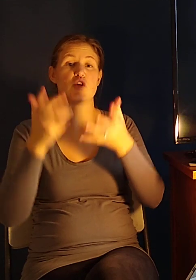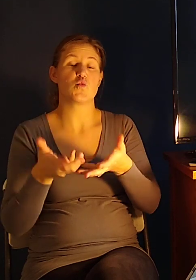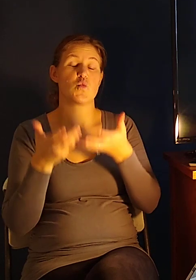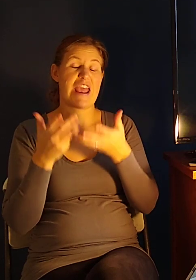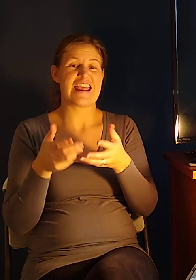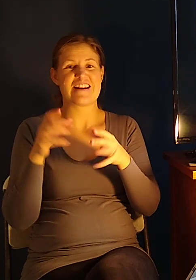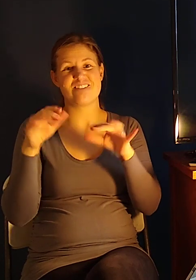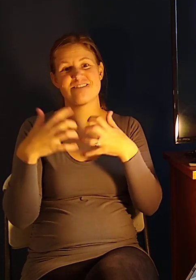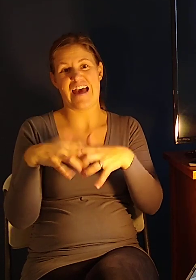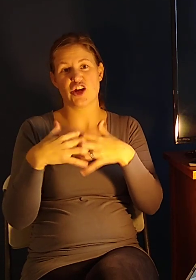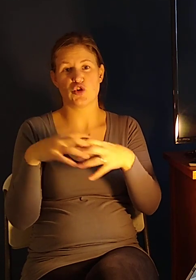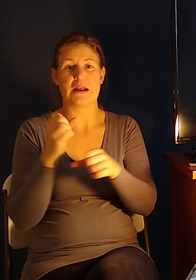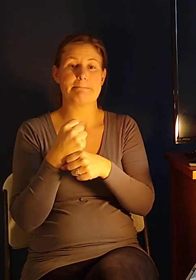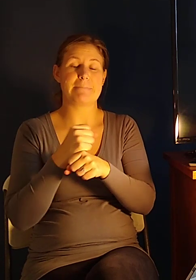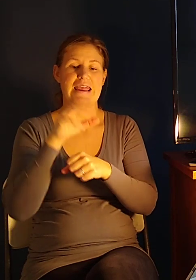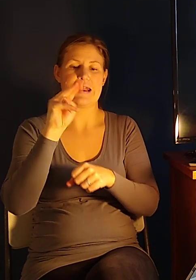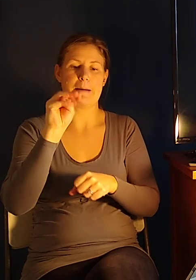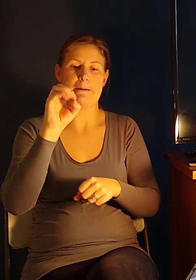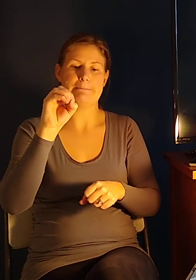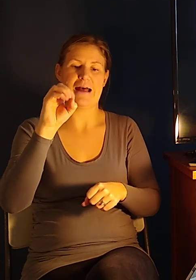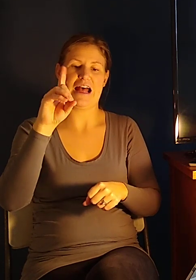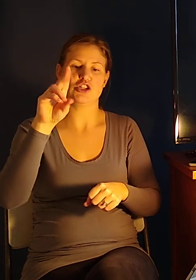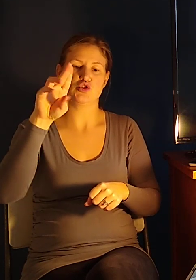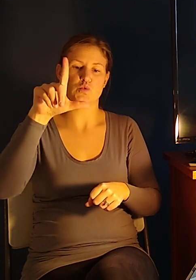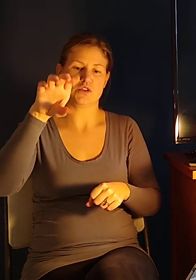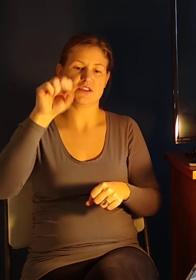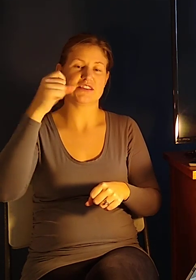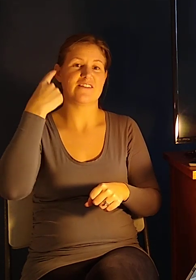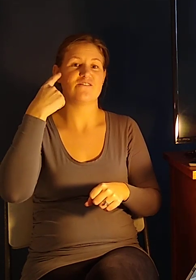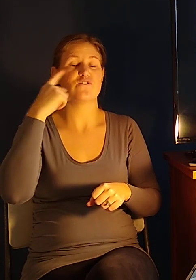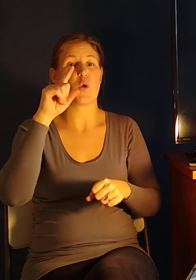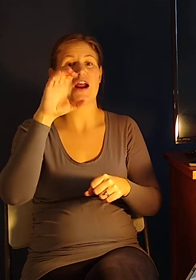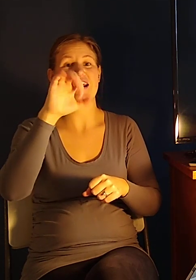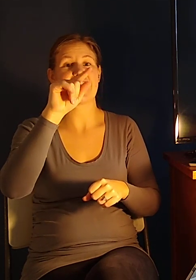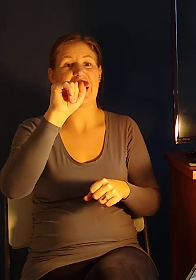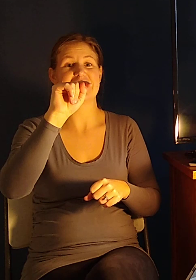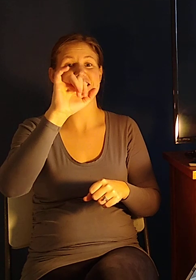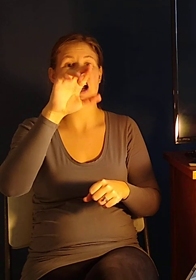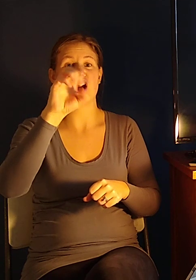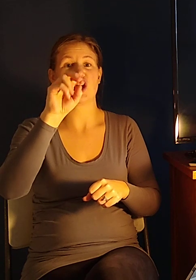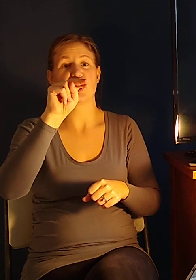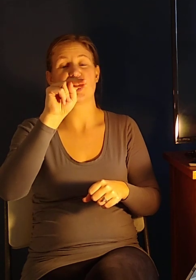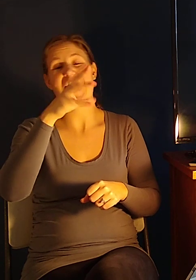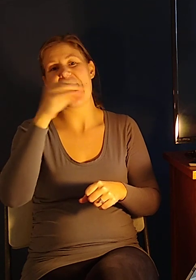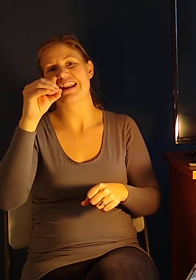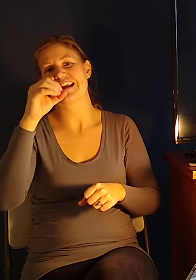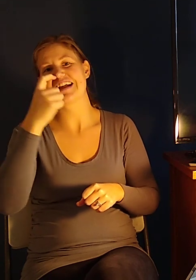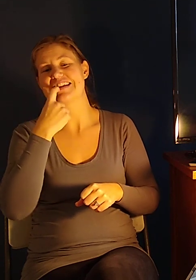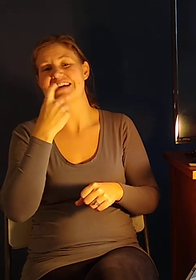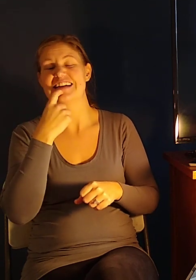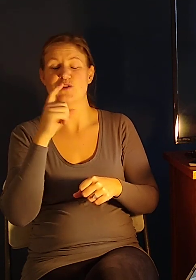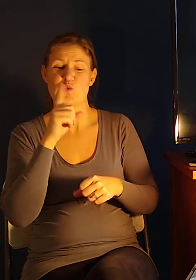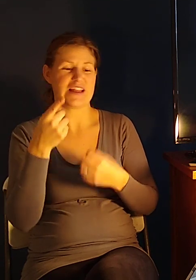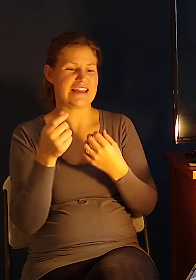of cast iron and glass. And this really freed him from past styles and any kind of